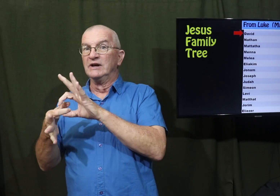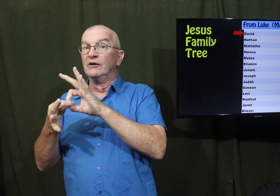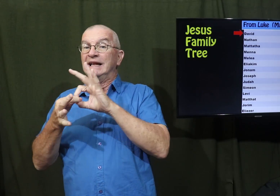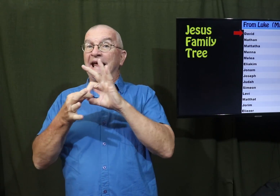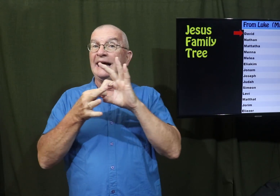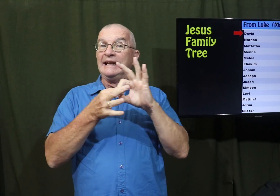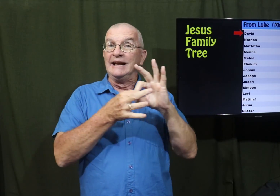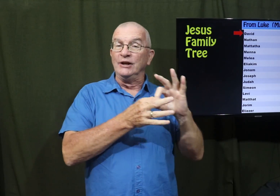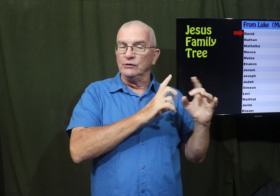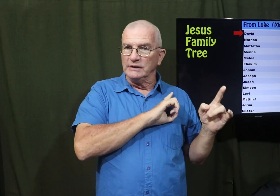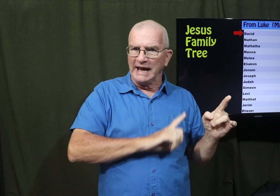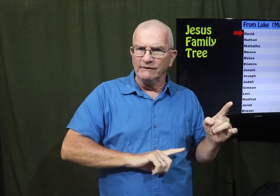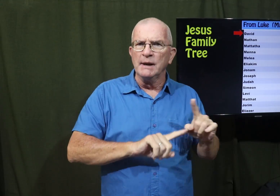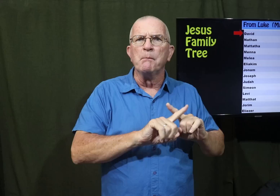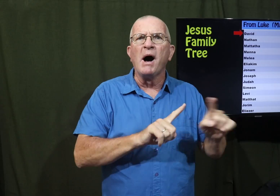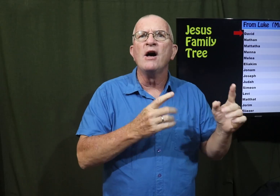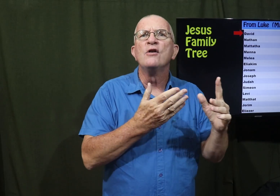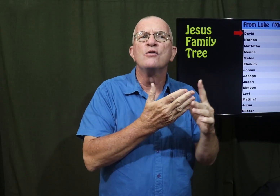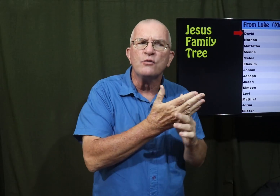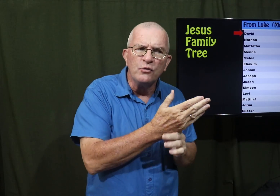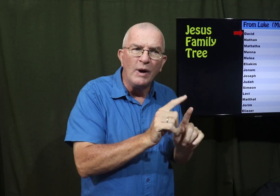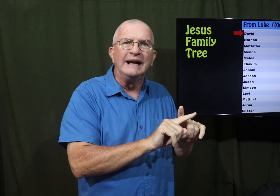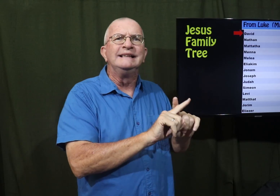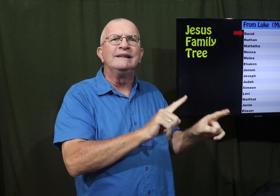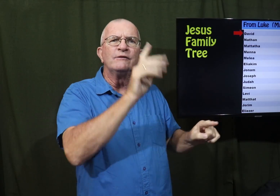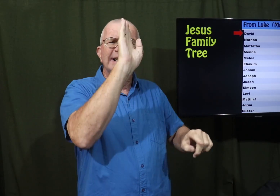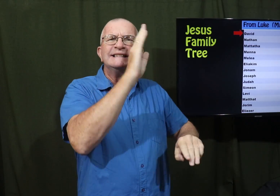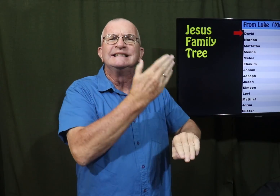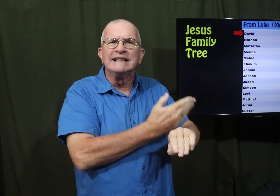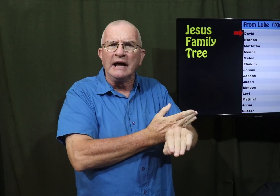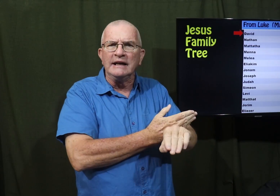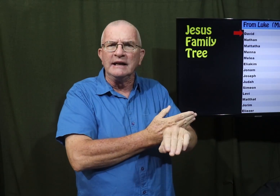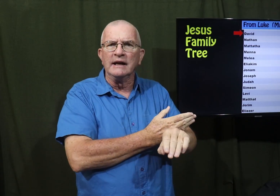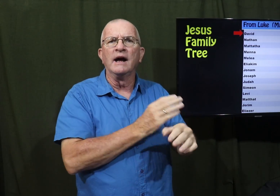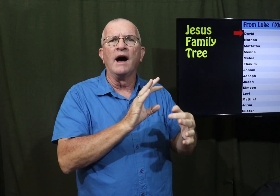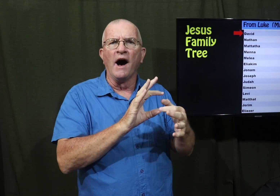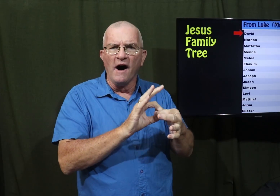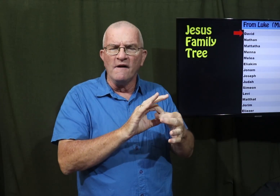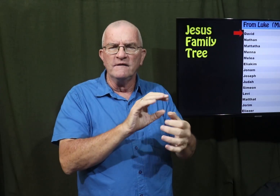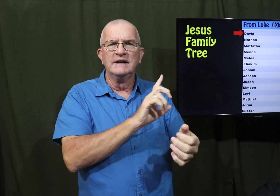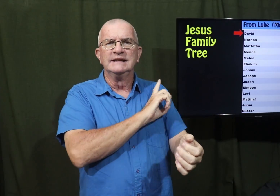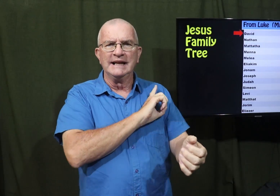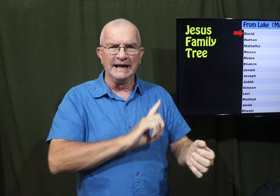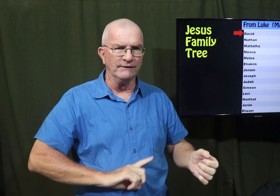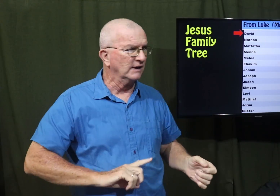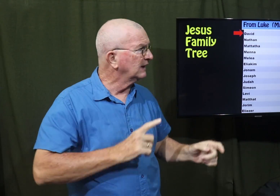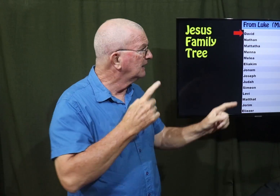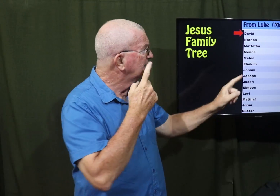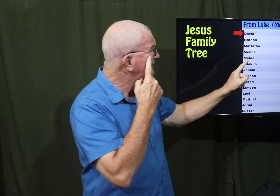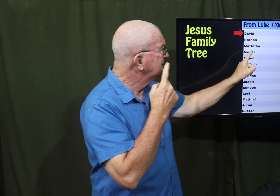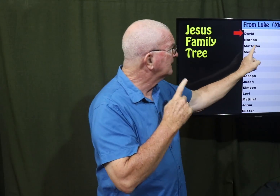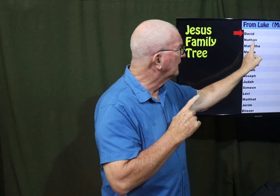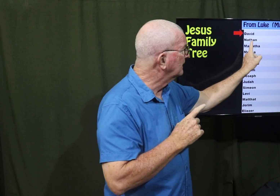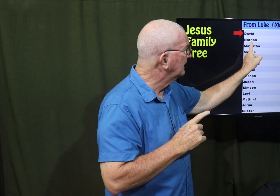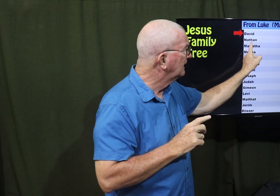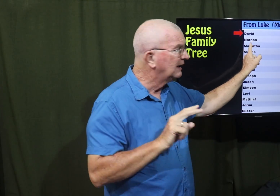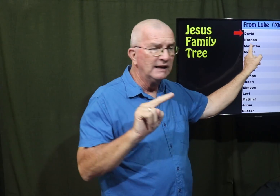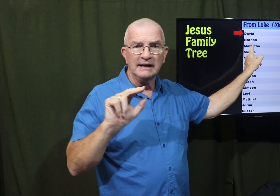but also Mary's family was related to David but through a different son of